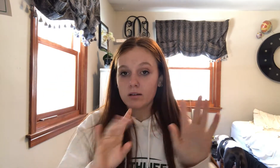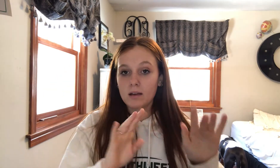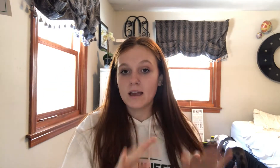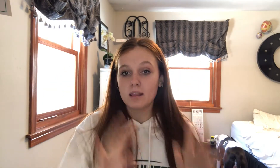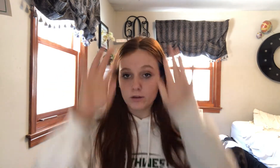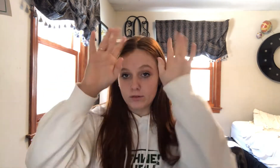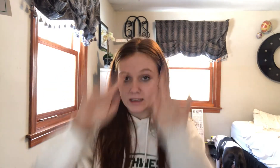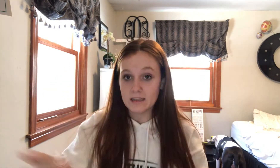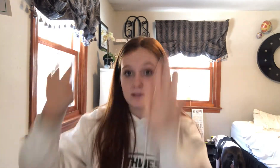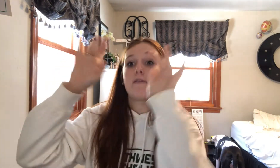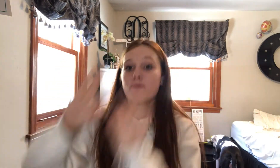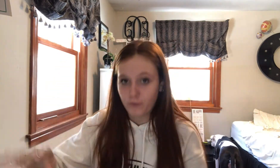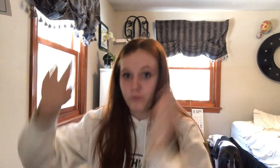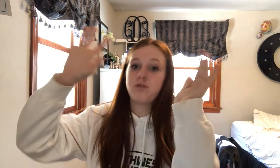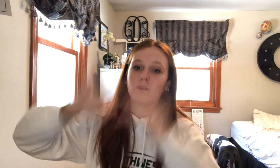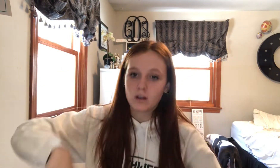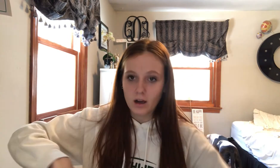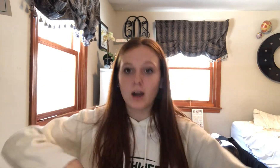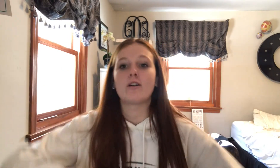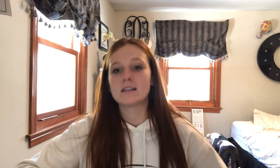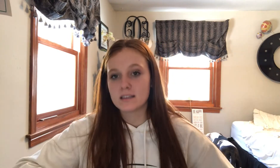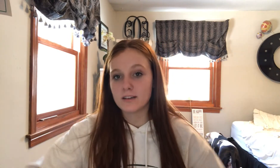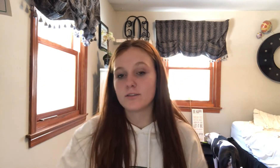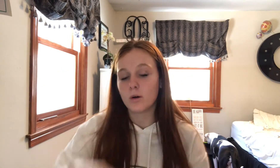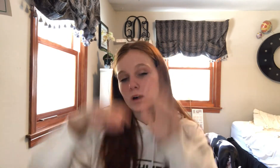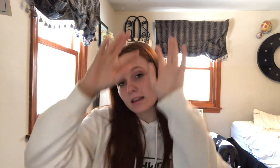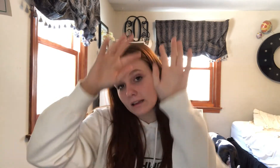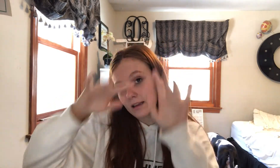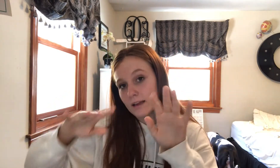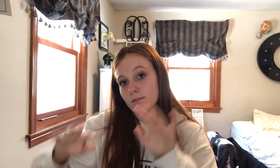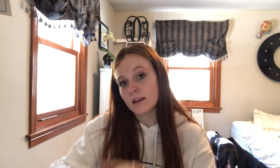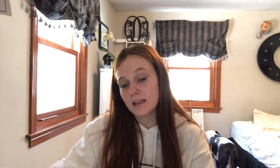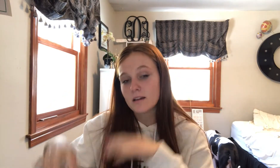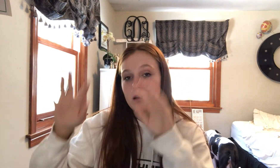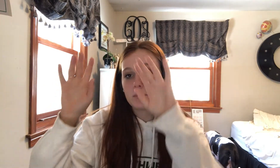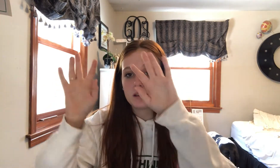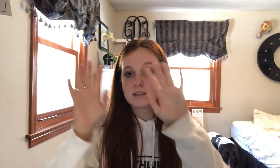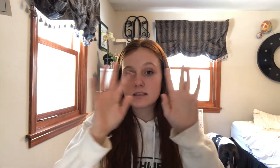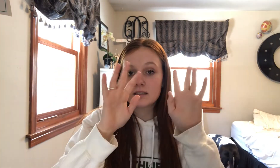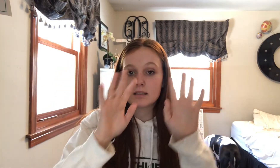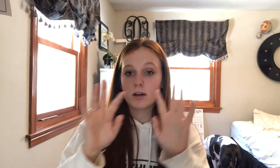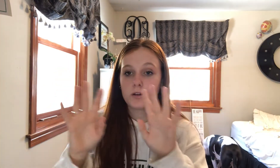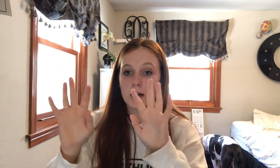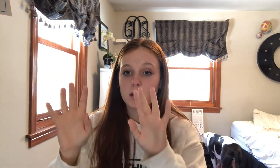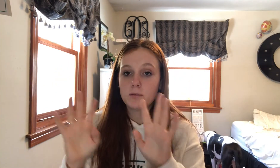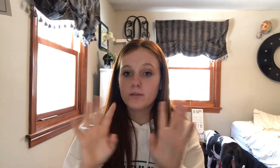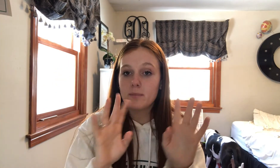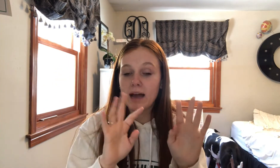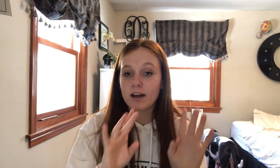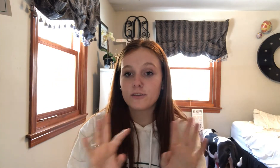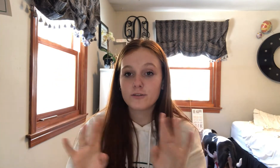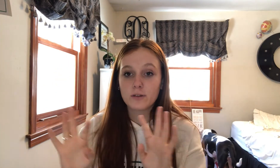and then rain is like aggressive, or like light rain, but this is snow. You kind of move it back and